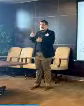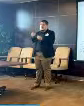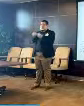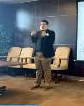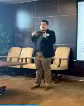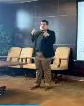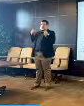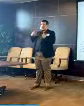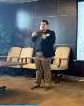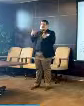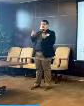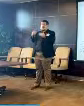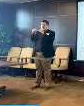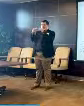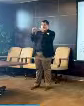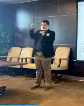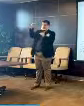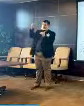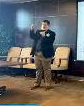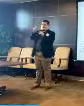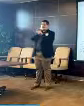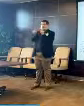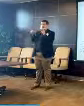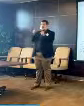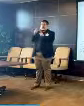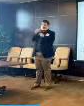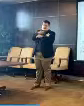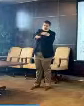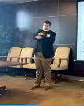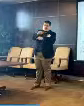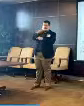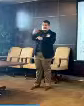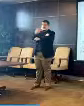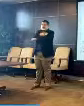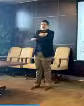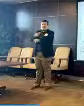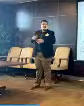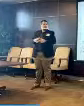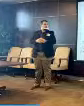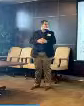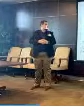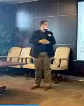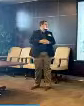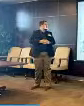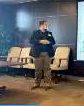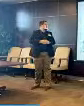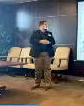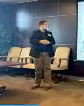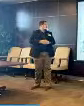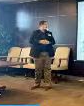So considerable drop in the age of those hospitalized that are not vaccinated.